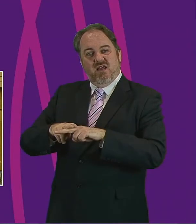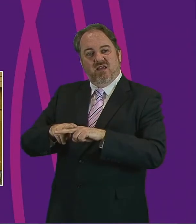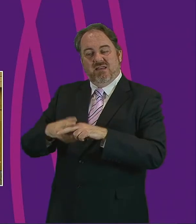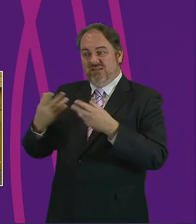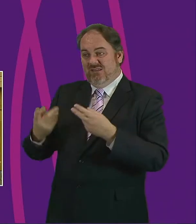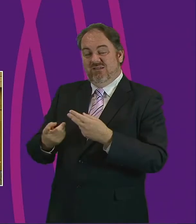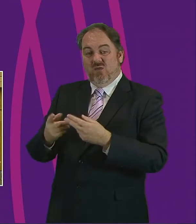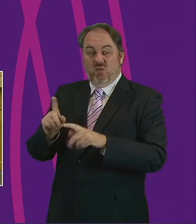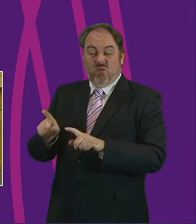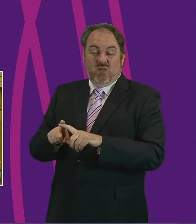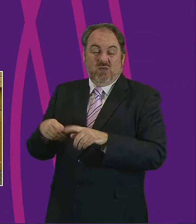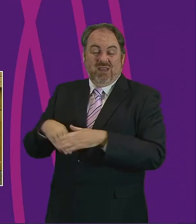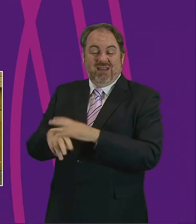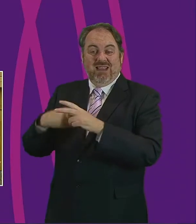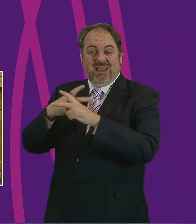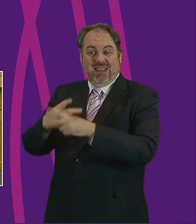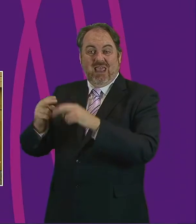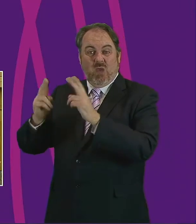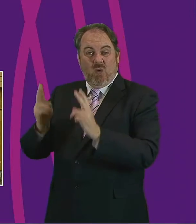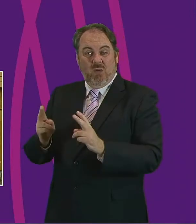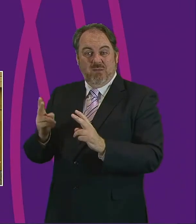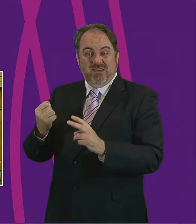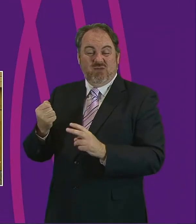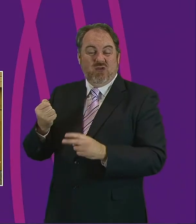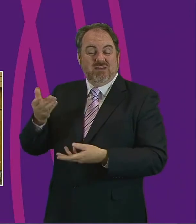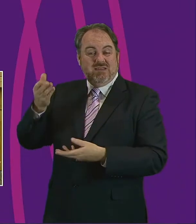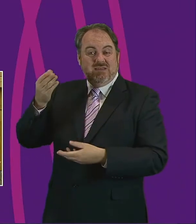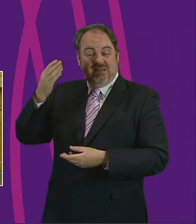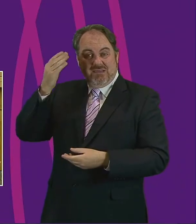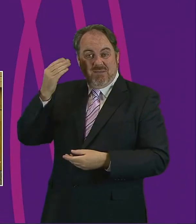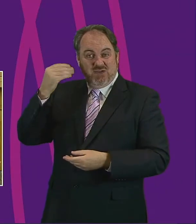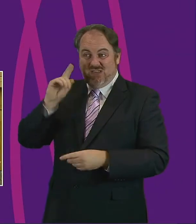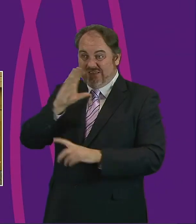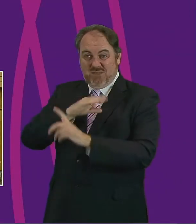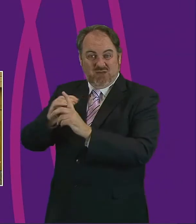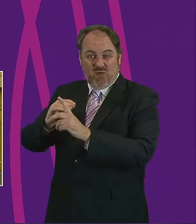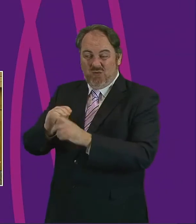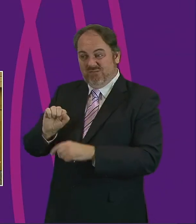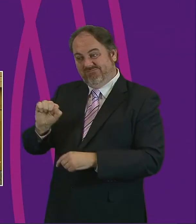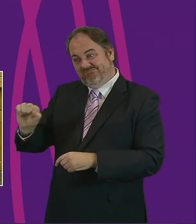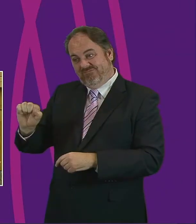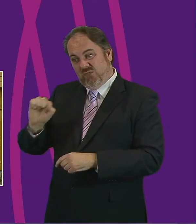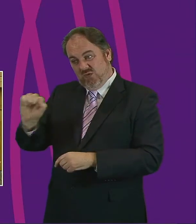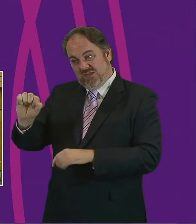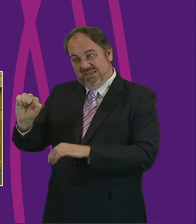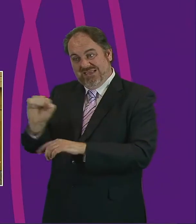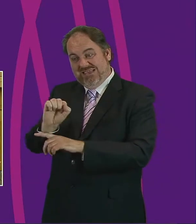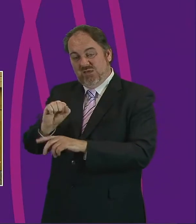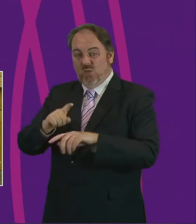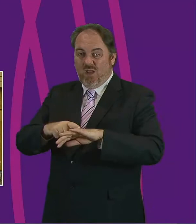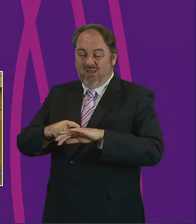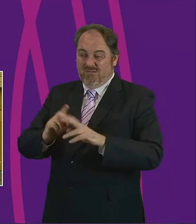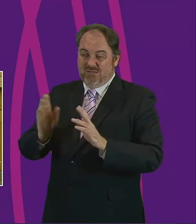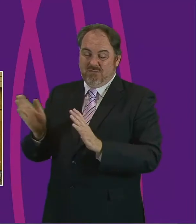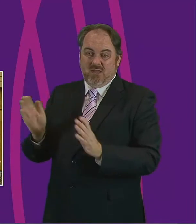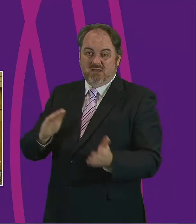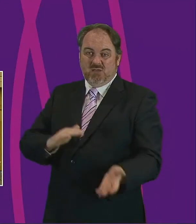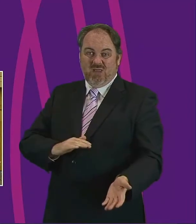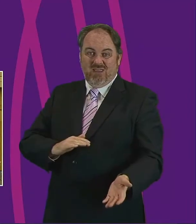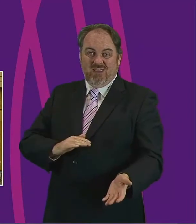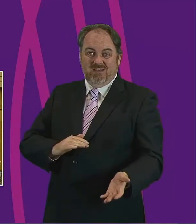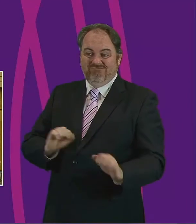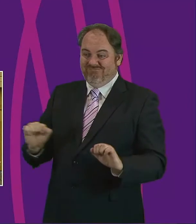care home and suffering from dementia and has yet to be told that his wife had died, and they want to be able